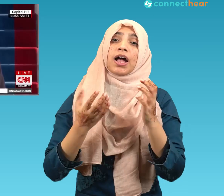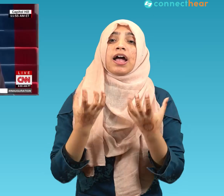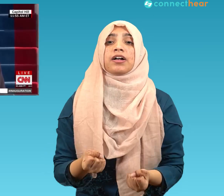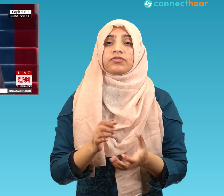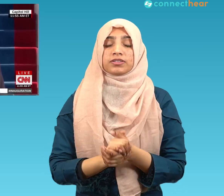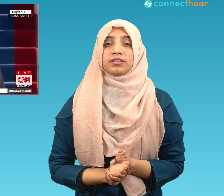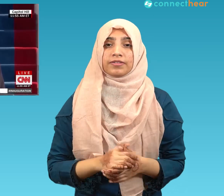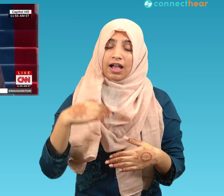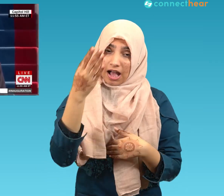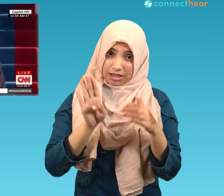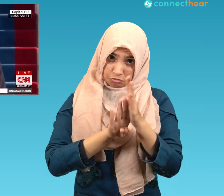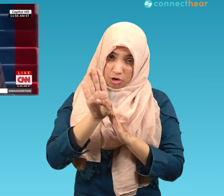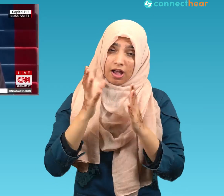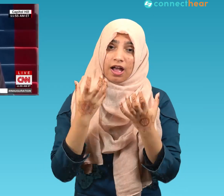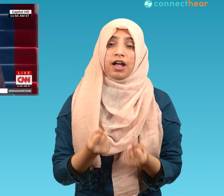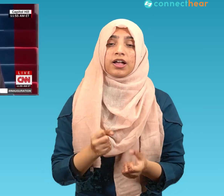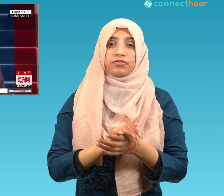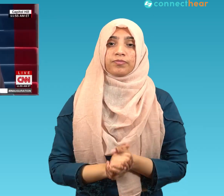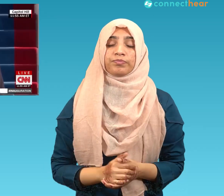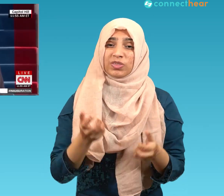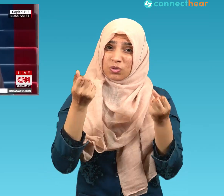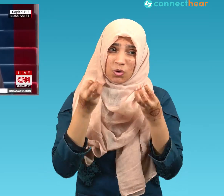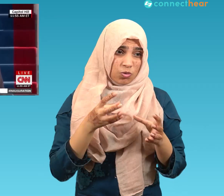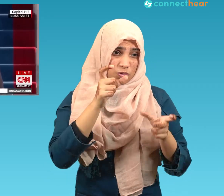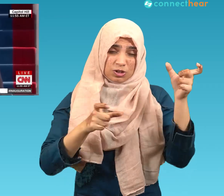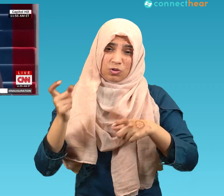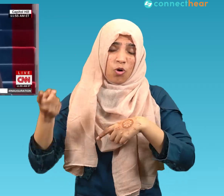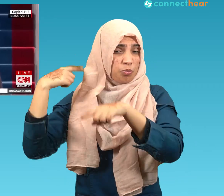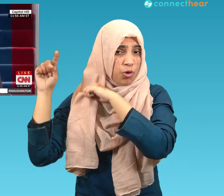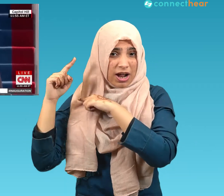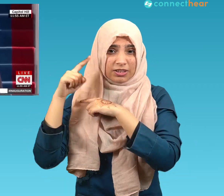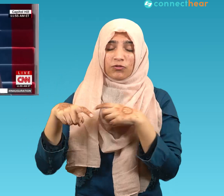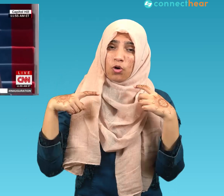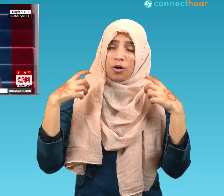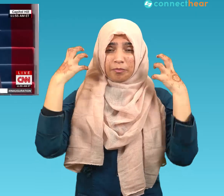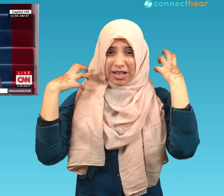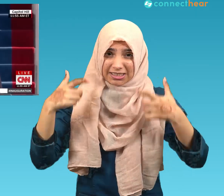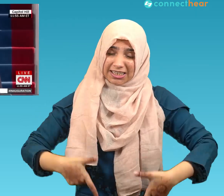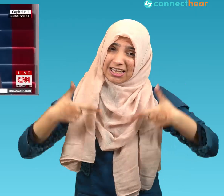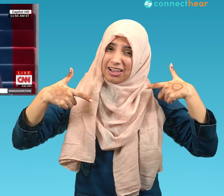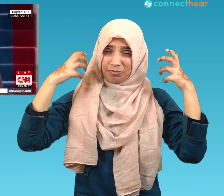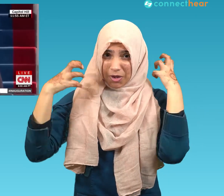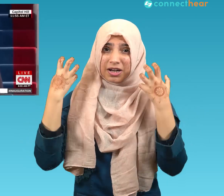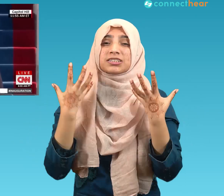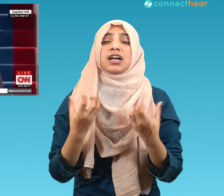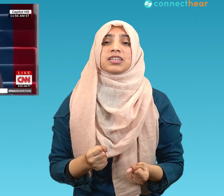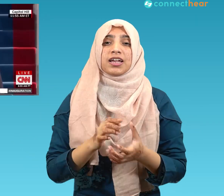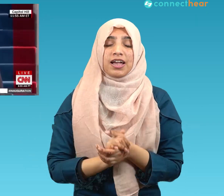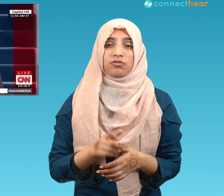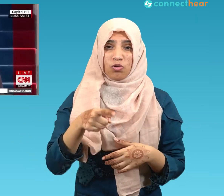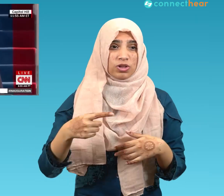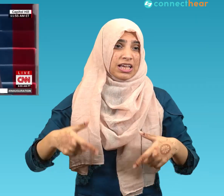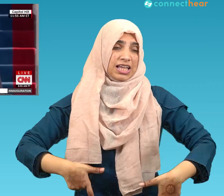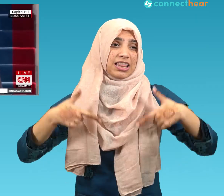Few people in our nation's history have been more challenged or found a time more challenging